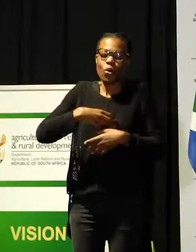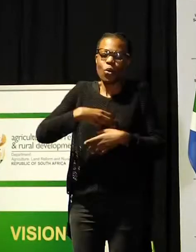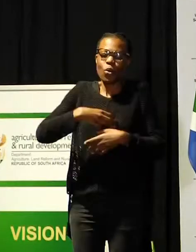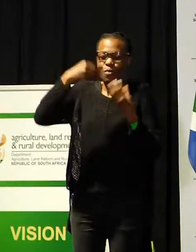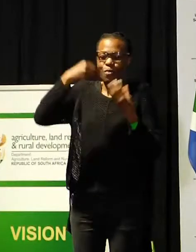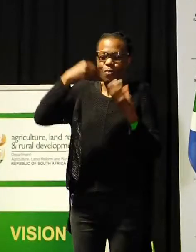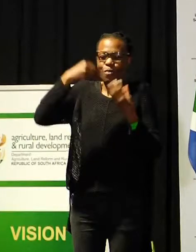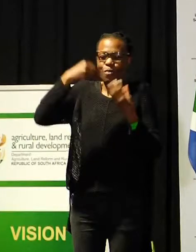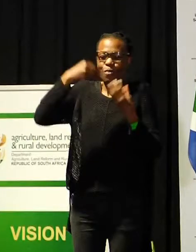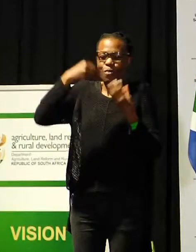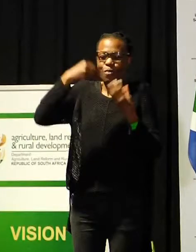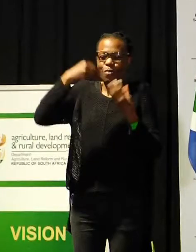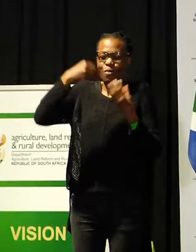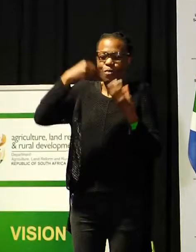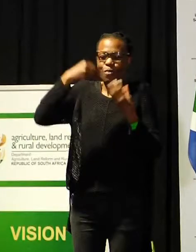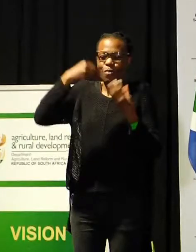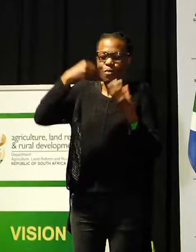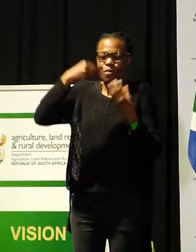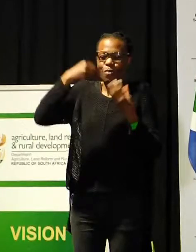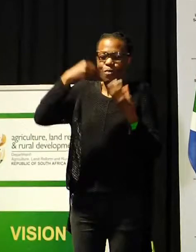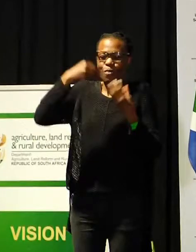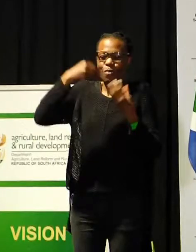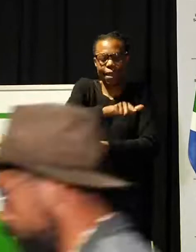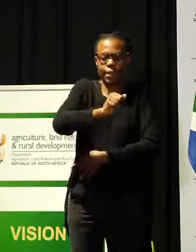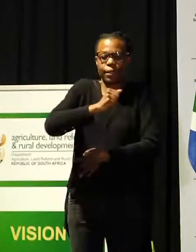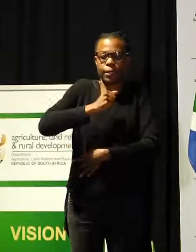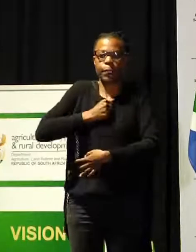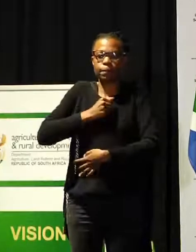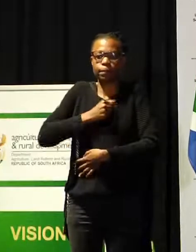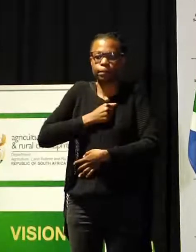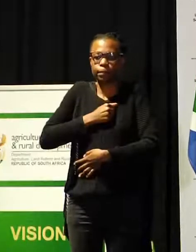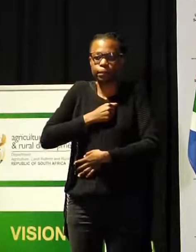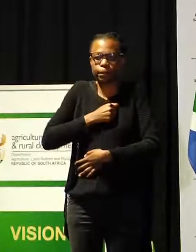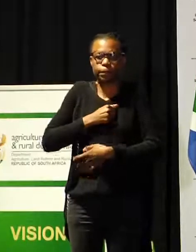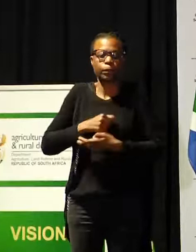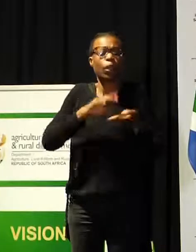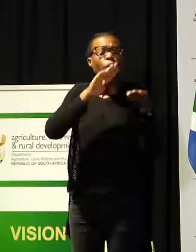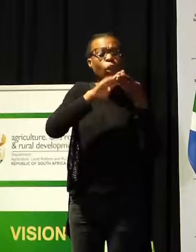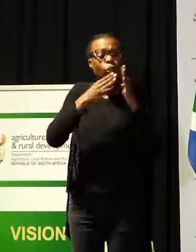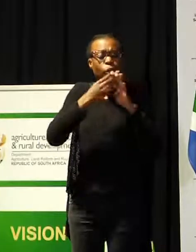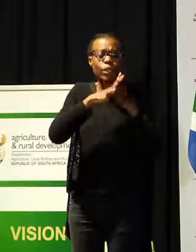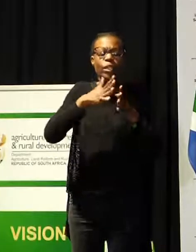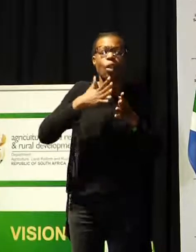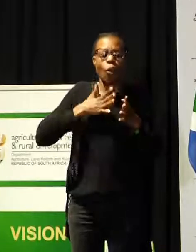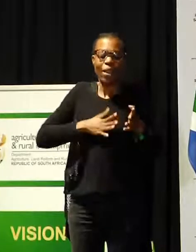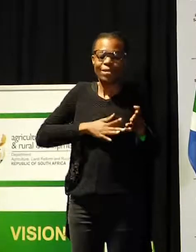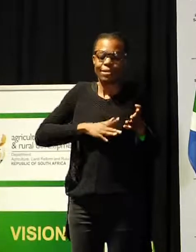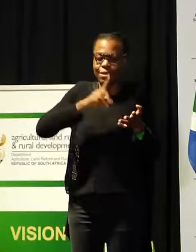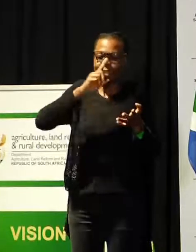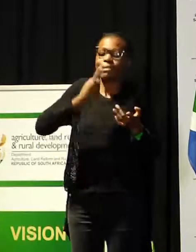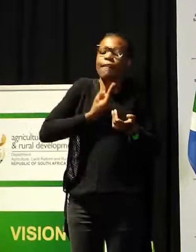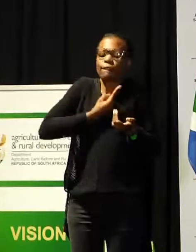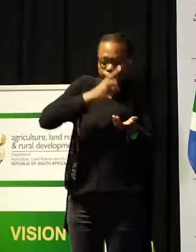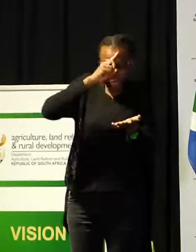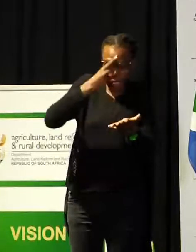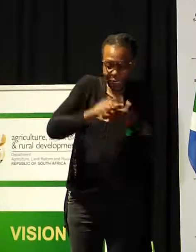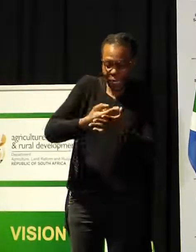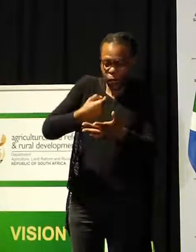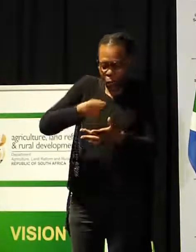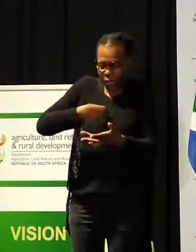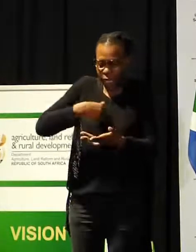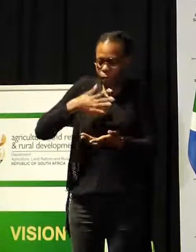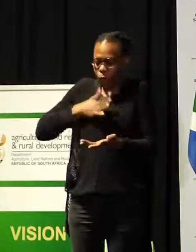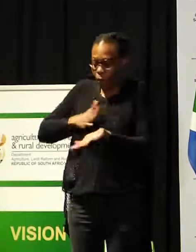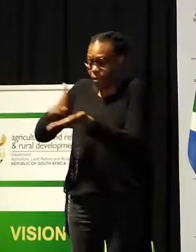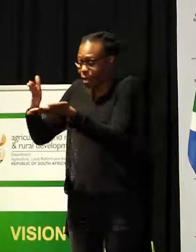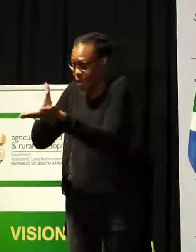to do so. Communities also should be allowed to decide whether they want to own land collectively or allocate